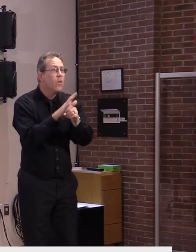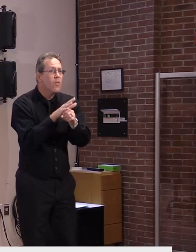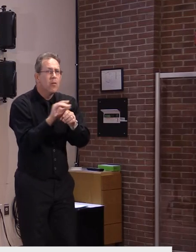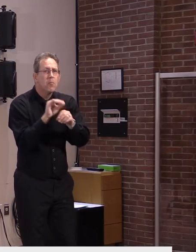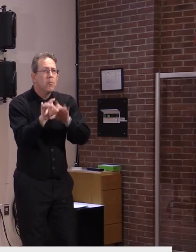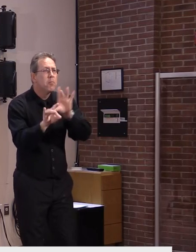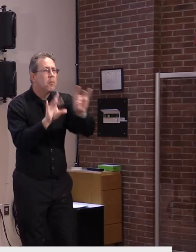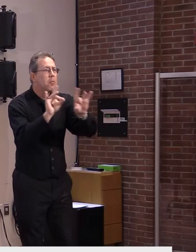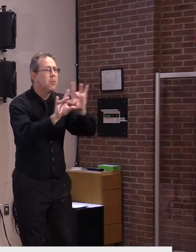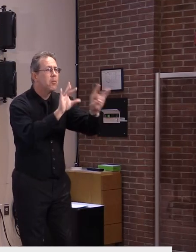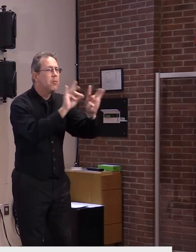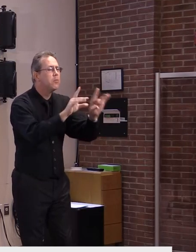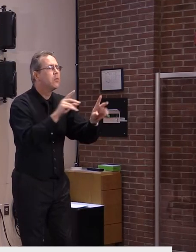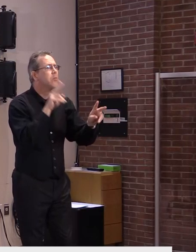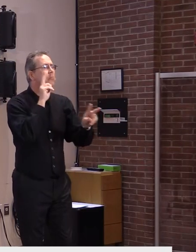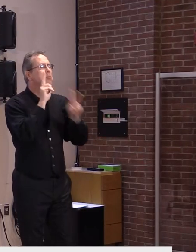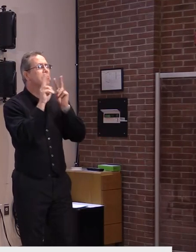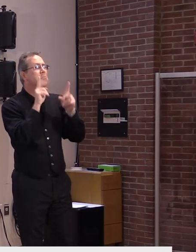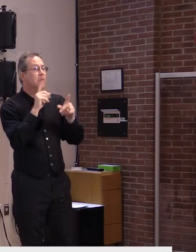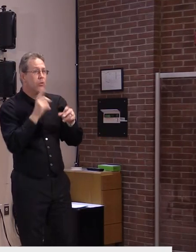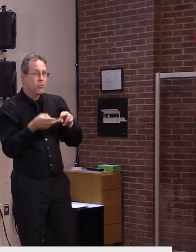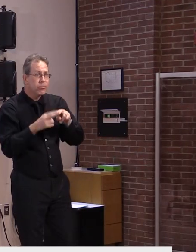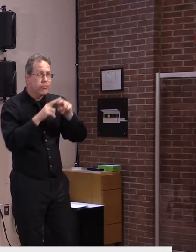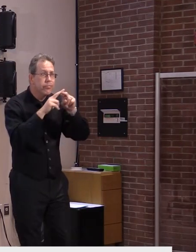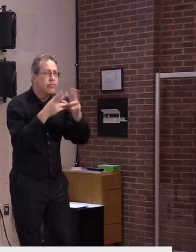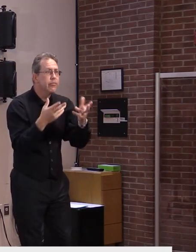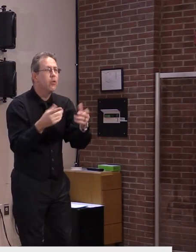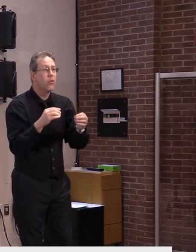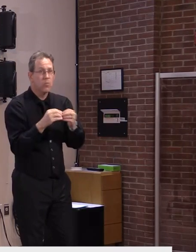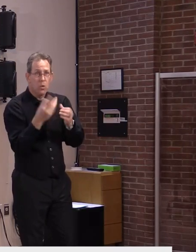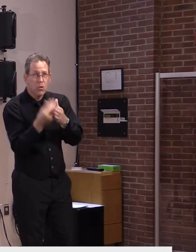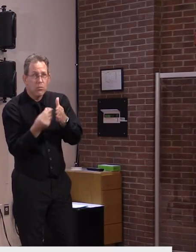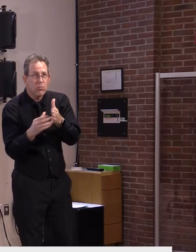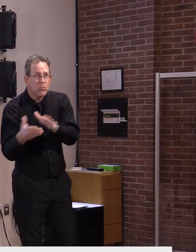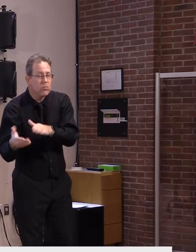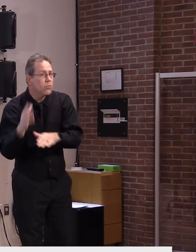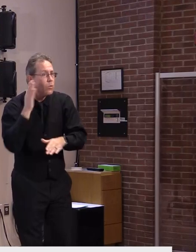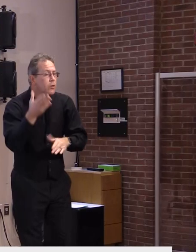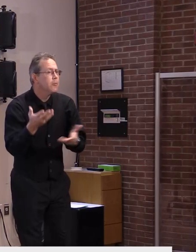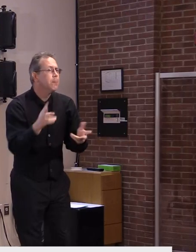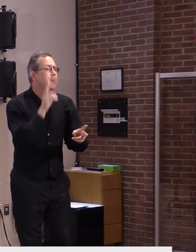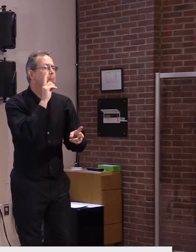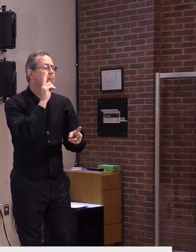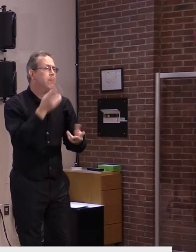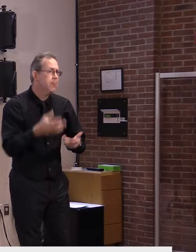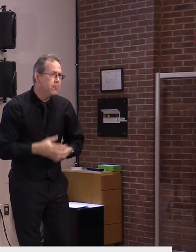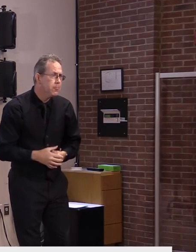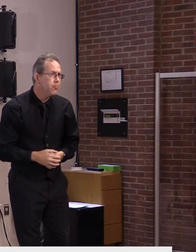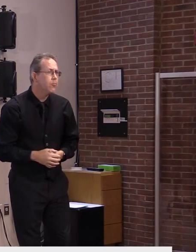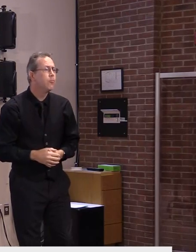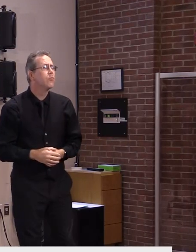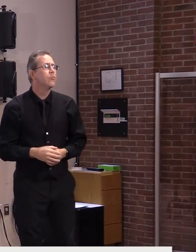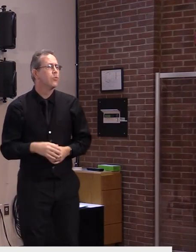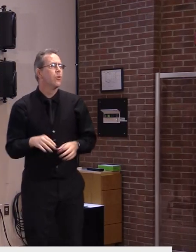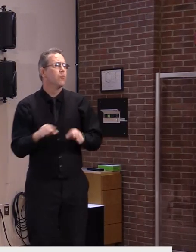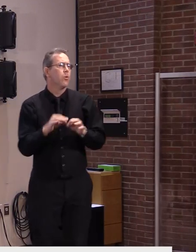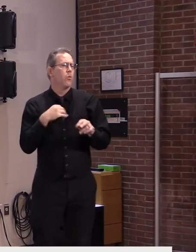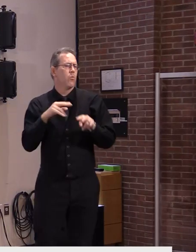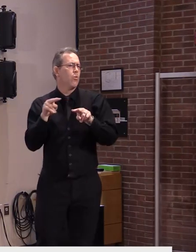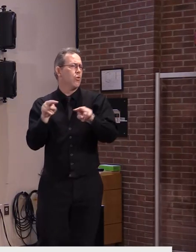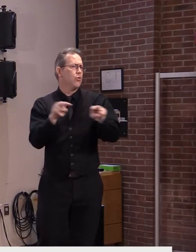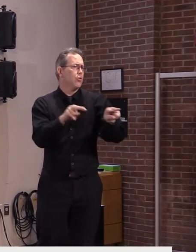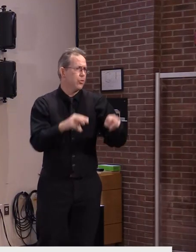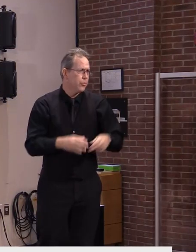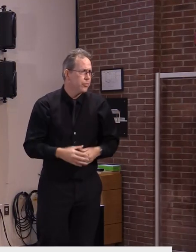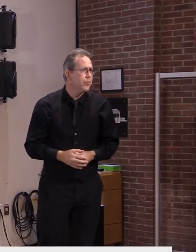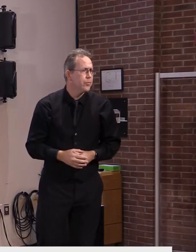our fatalities is also uncertain at the moment, unfortunately. But we'll keep, obviously, a close eye on those as the week